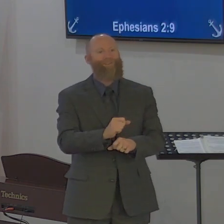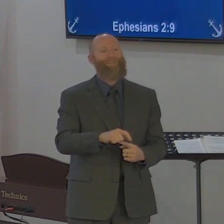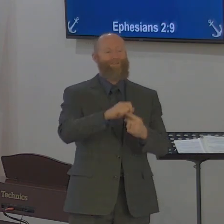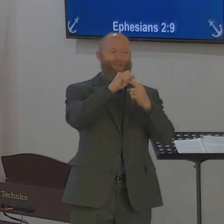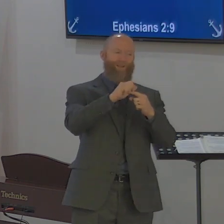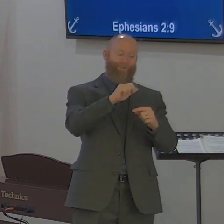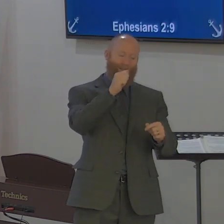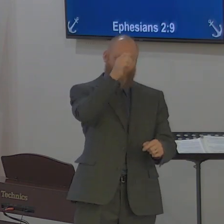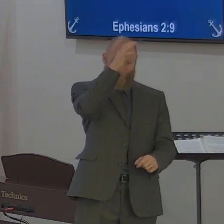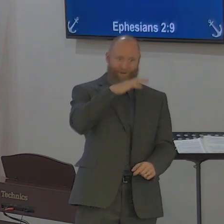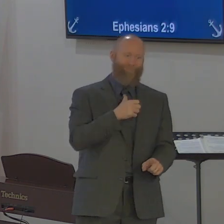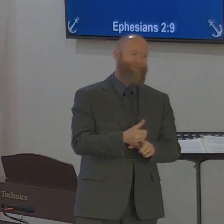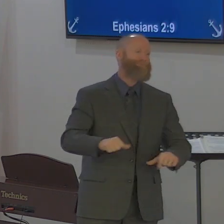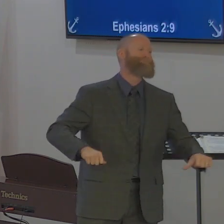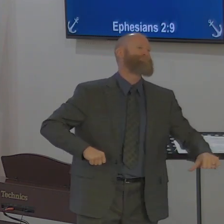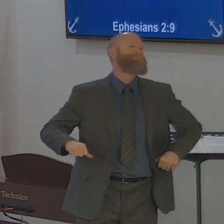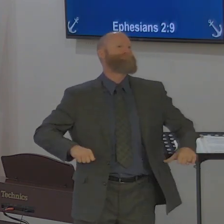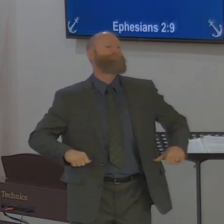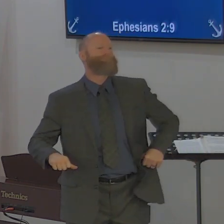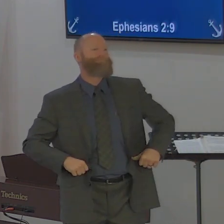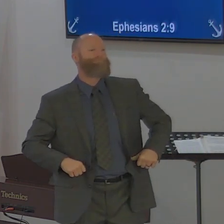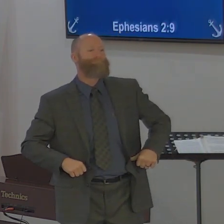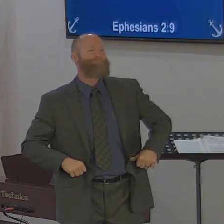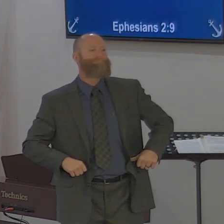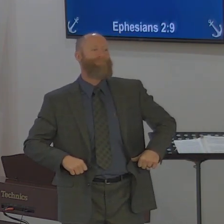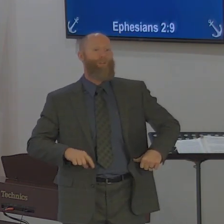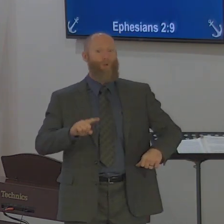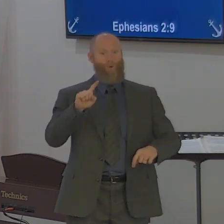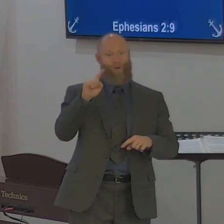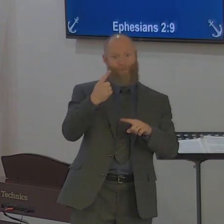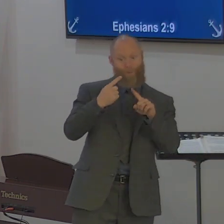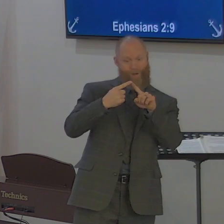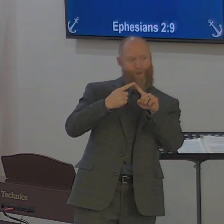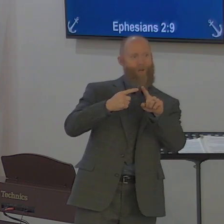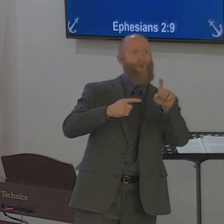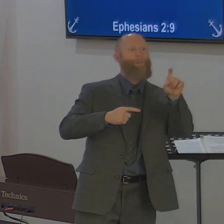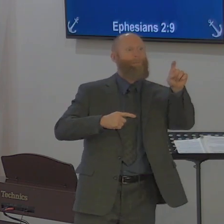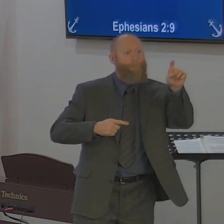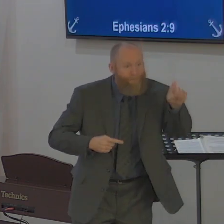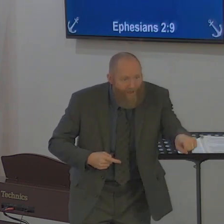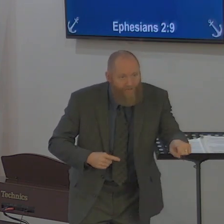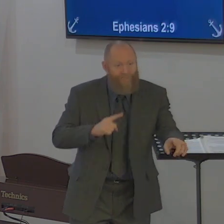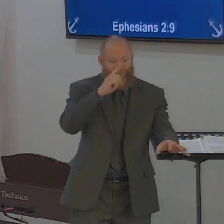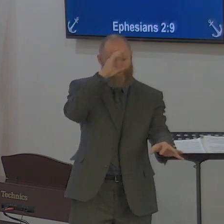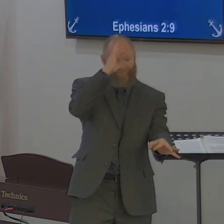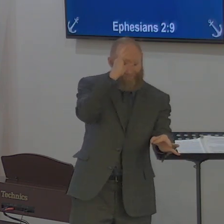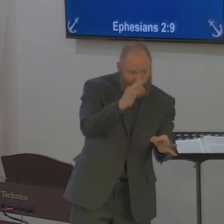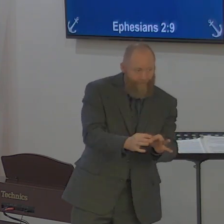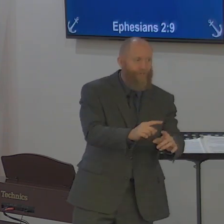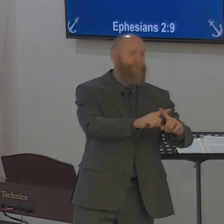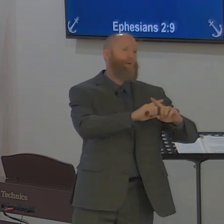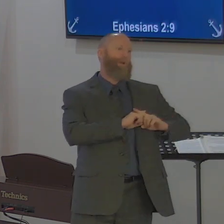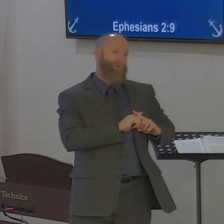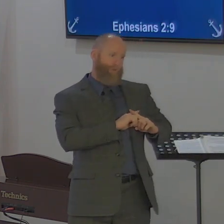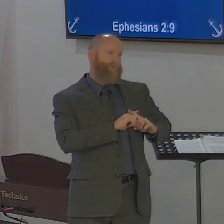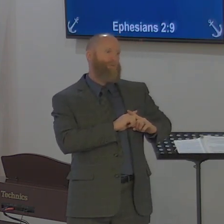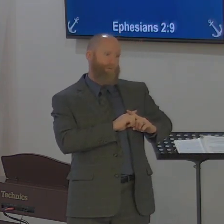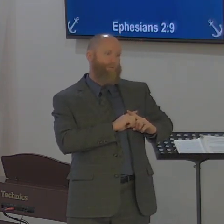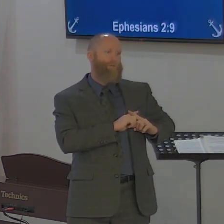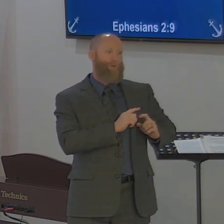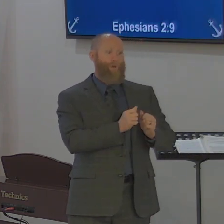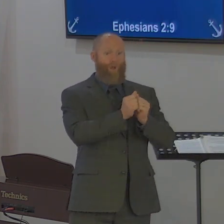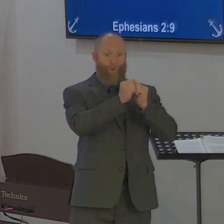boast." First, you need faith for salvation. It's impossible to be saved without